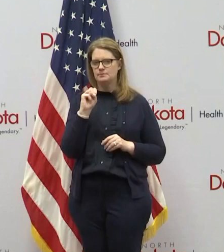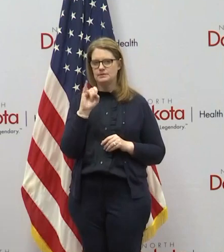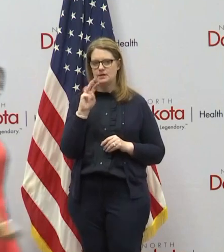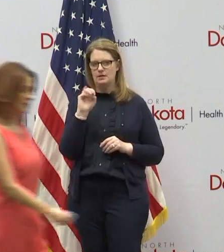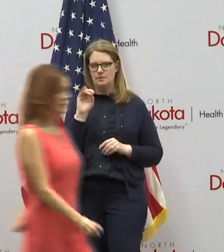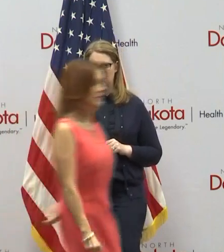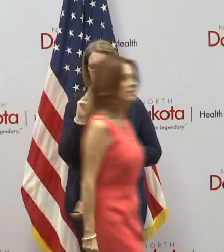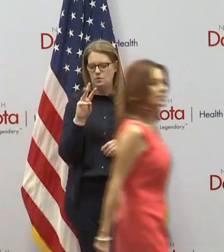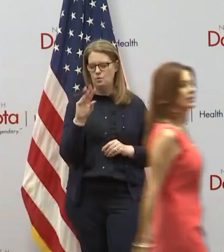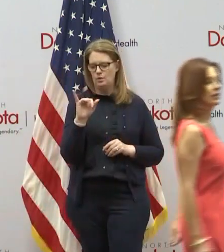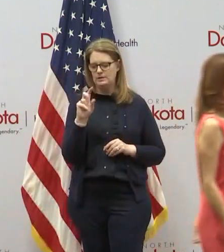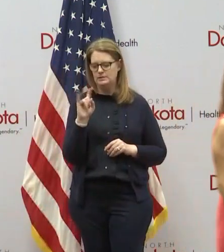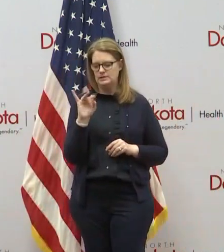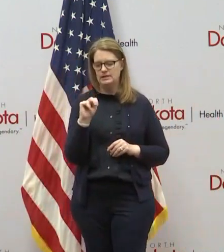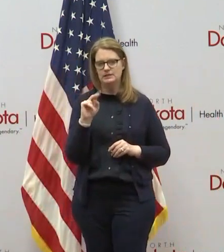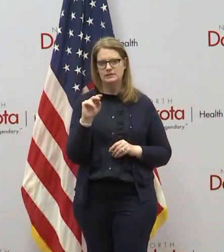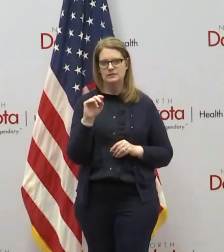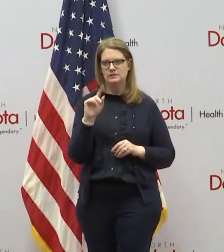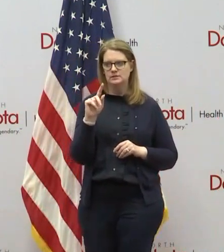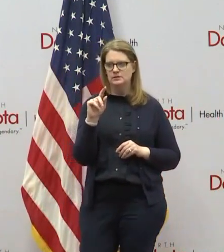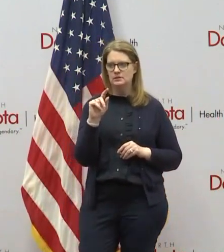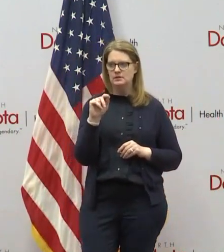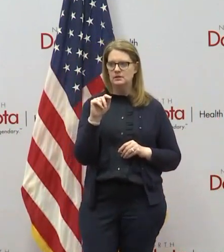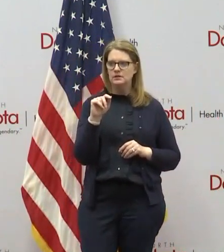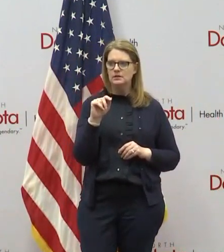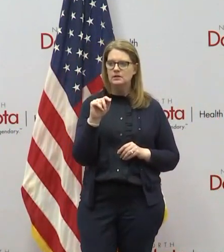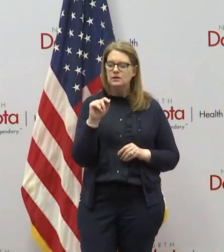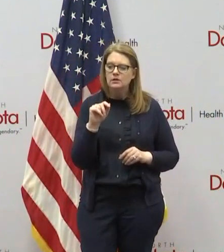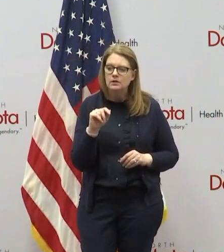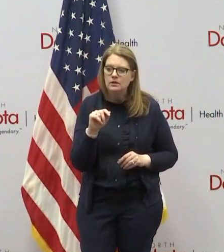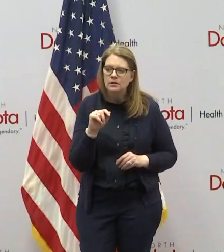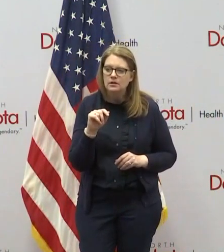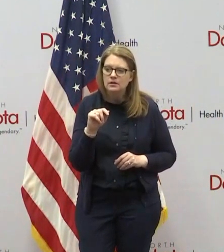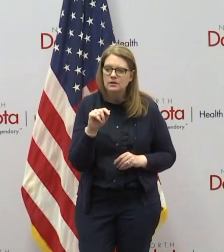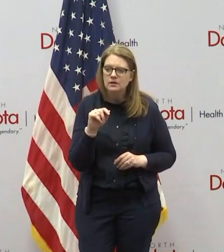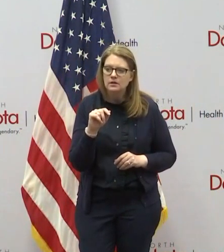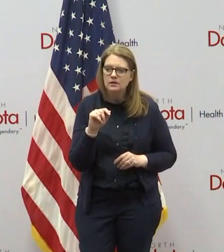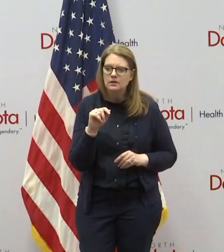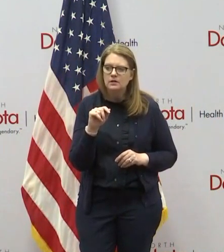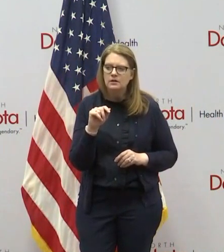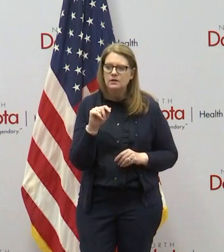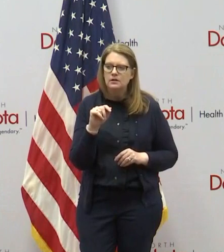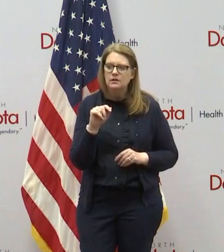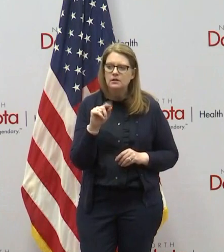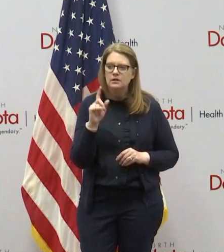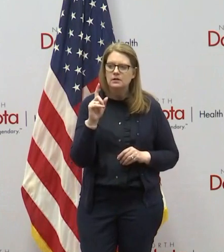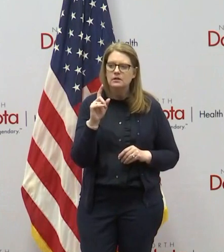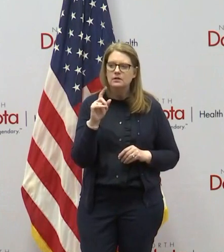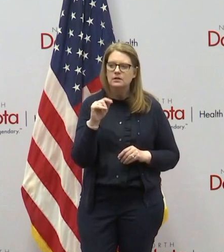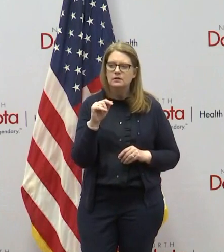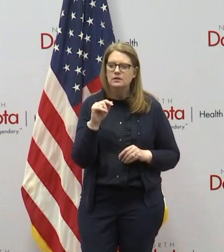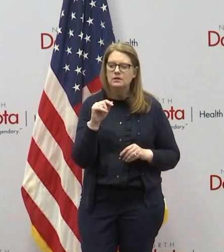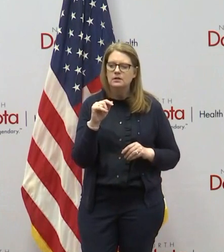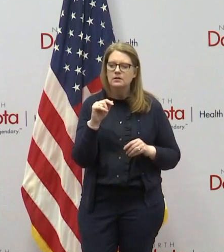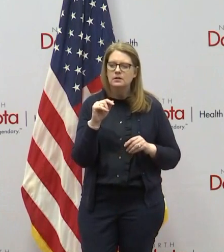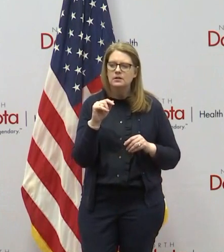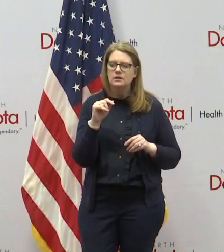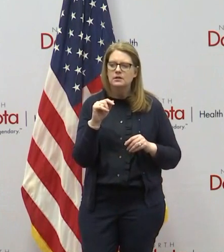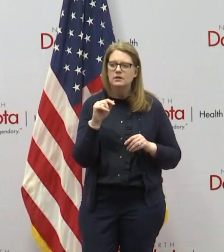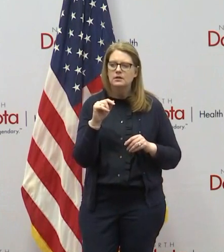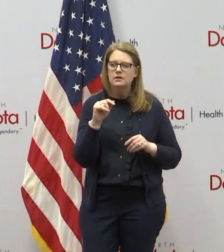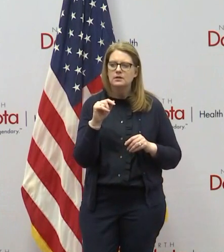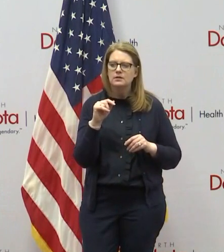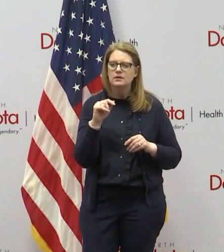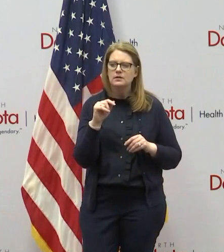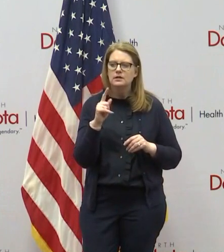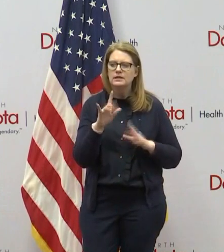Williston trending topics. Williston District 1 Superintendent Jeffrey Thake has been a trailblazer in innovative learning and distance learning. How